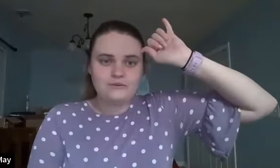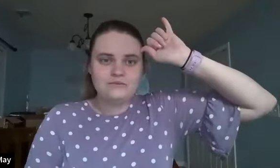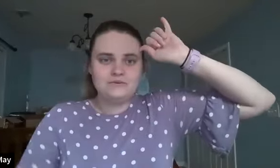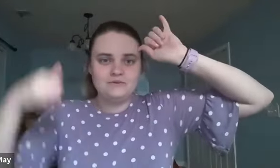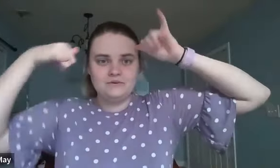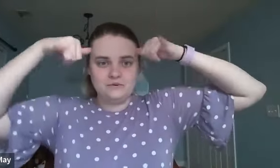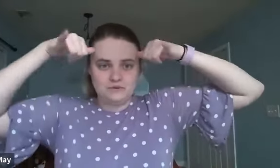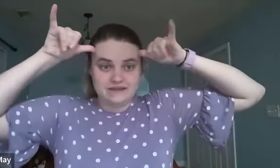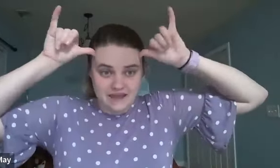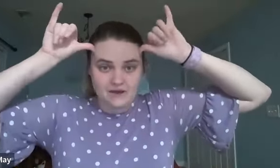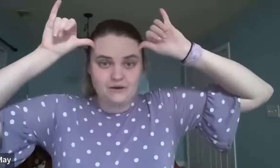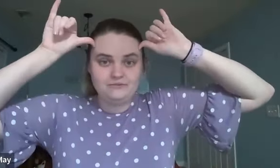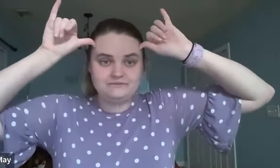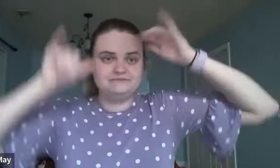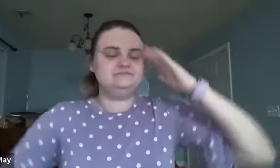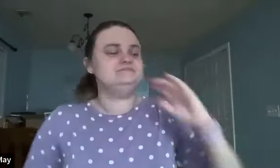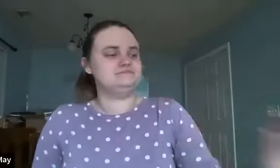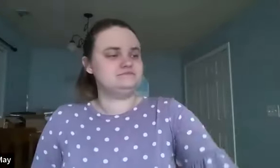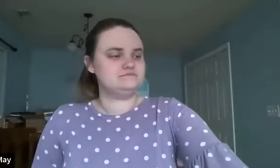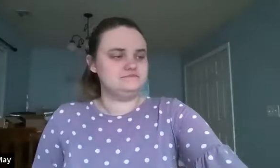Cow or cow.